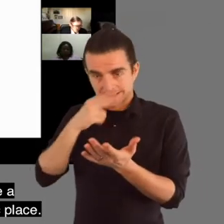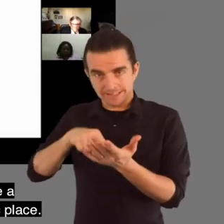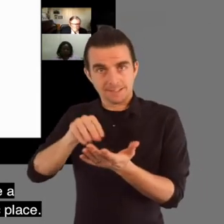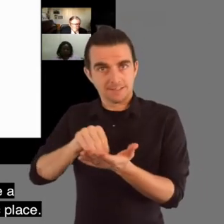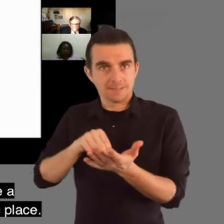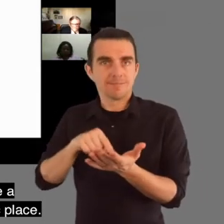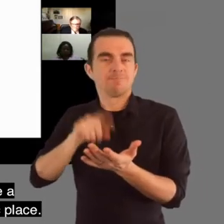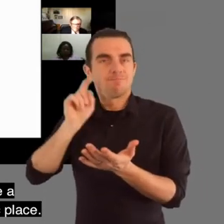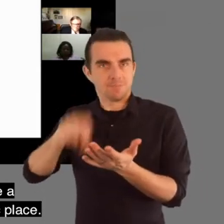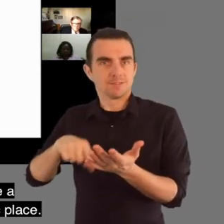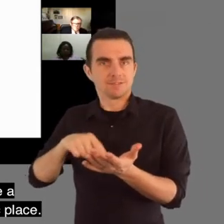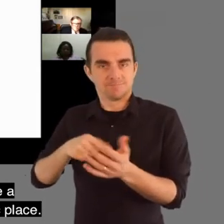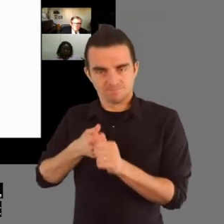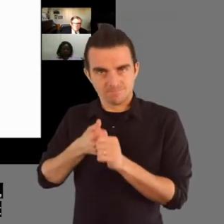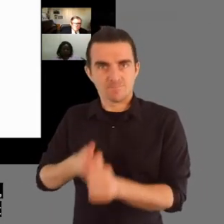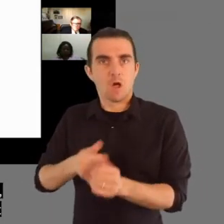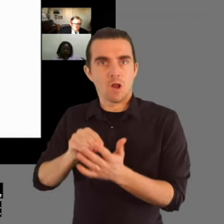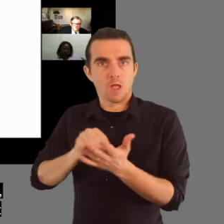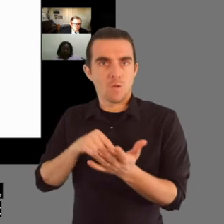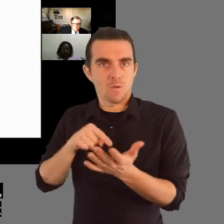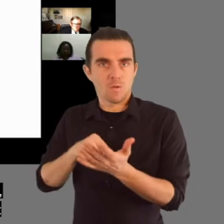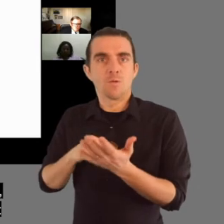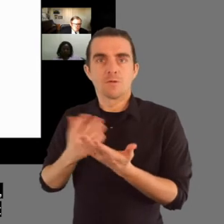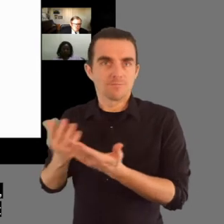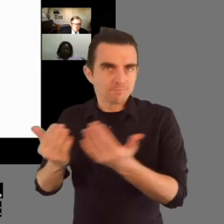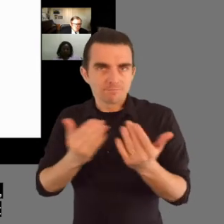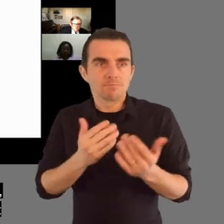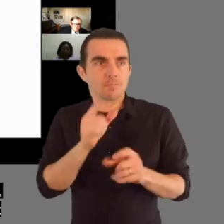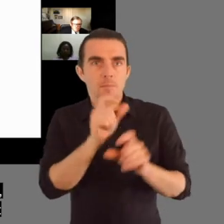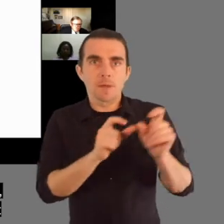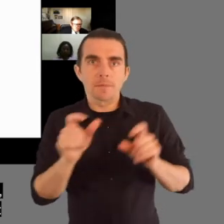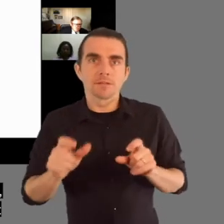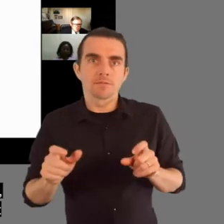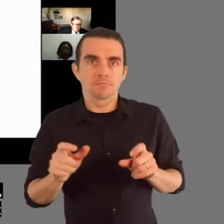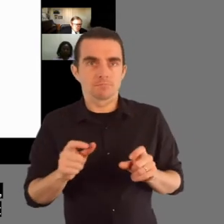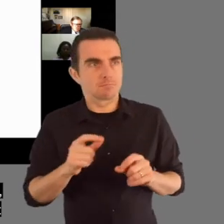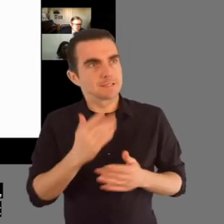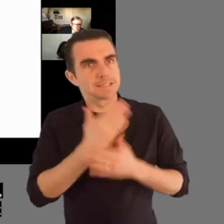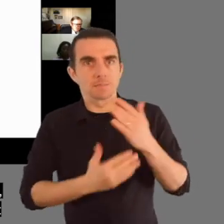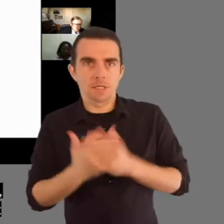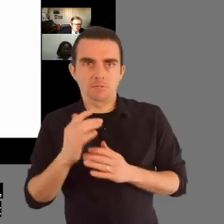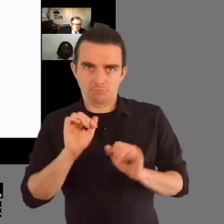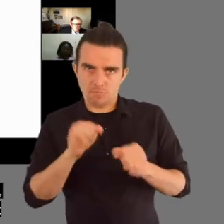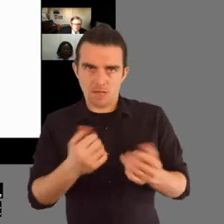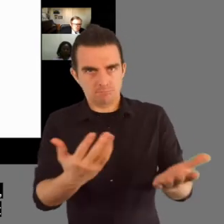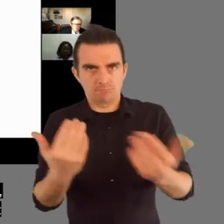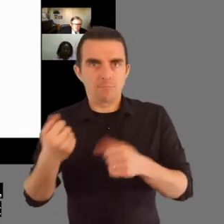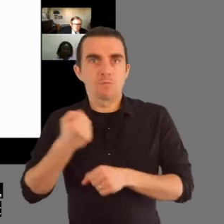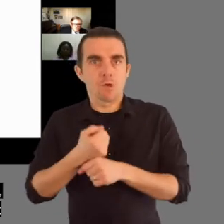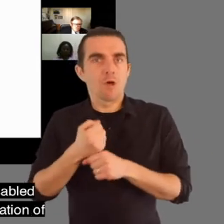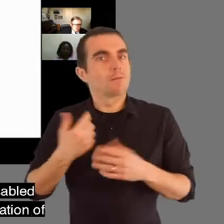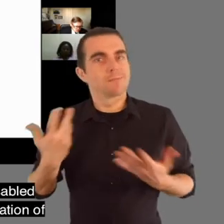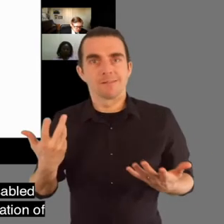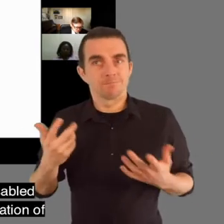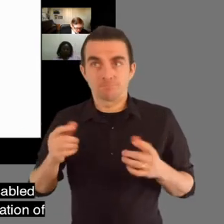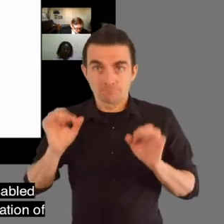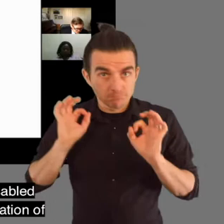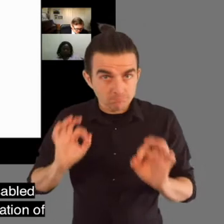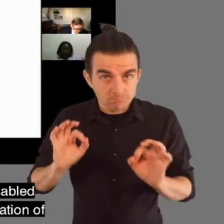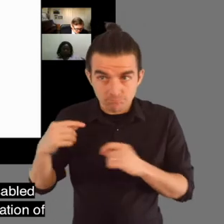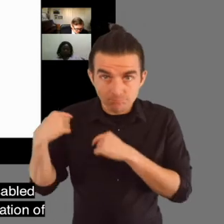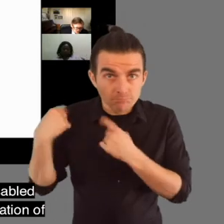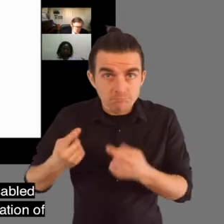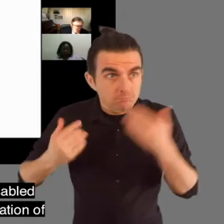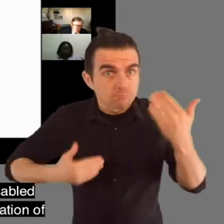privately owned, but it's a public place. So I think these are laws, these laws are there which kind of protects the rights